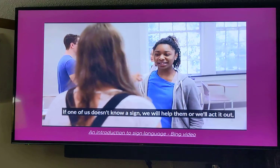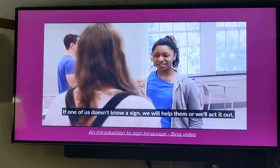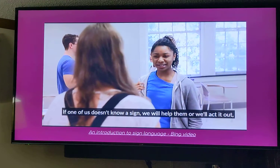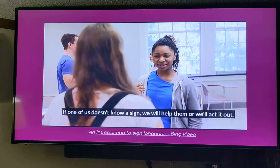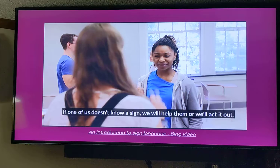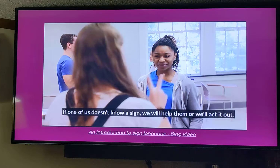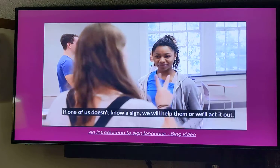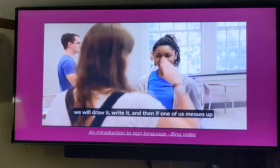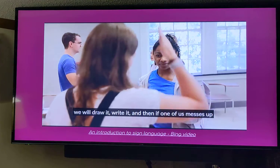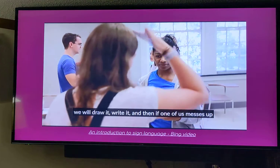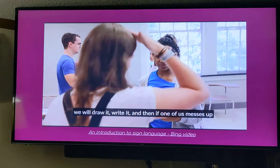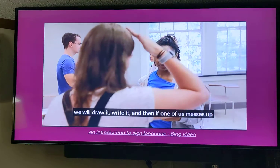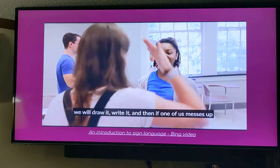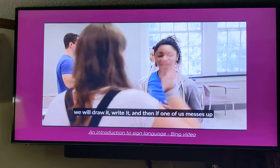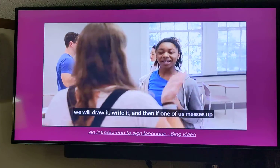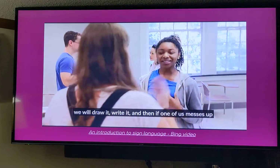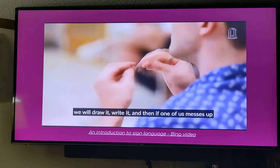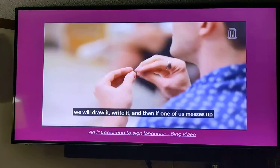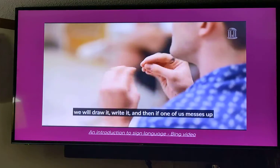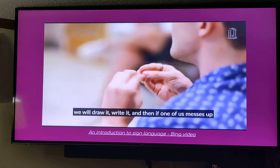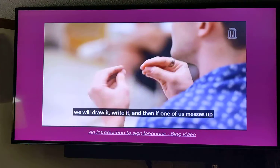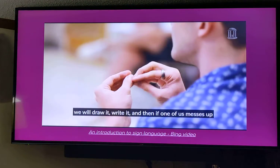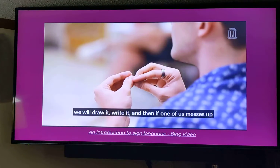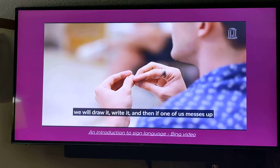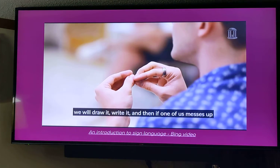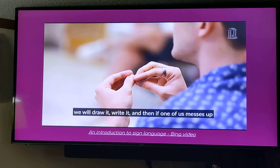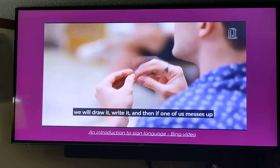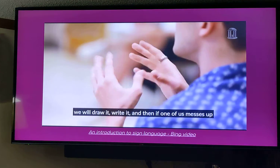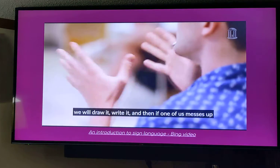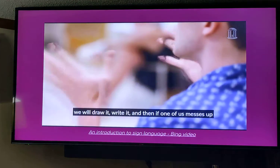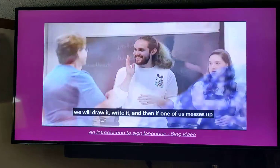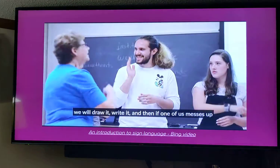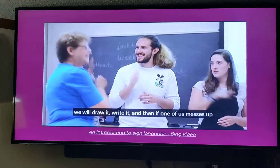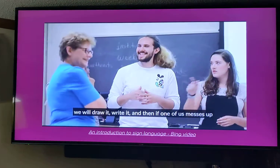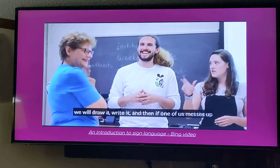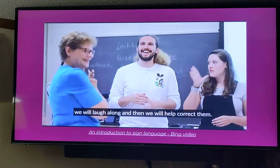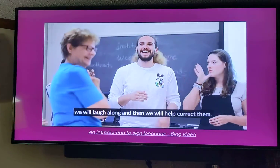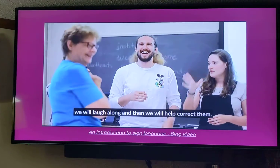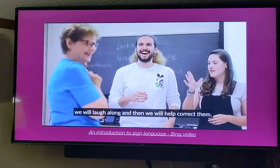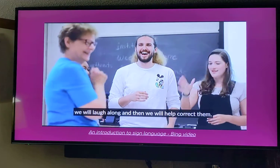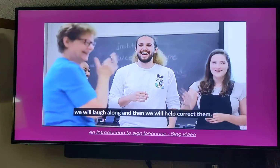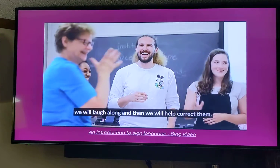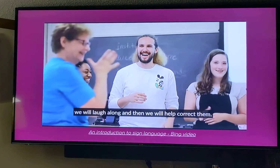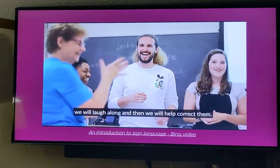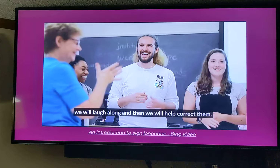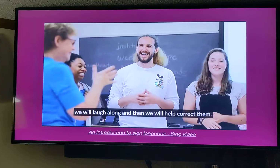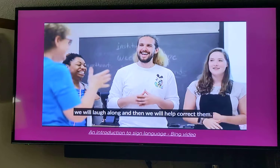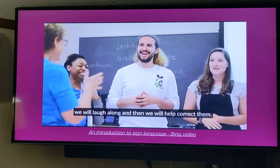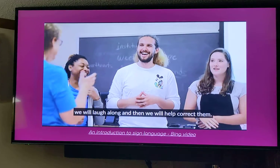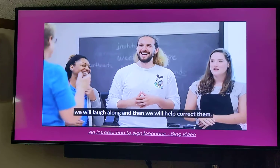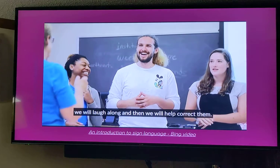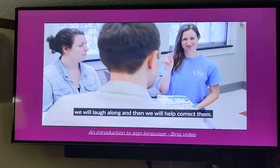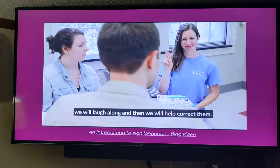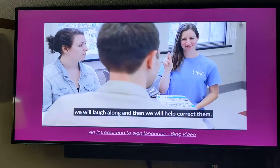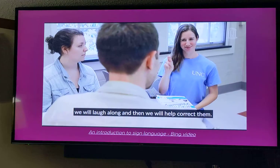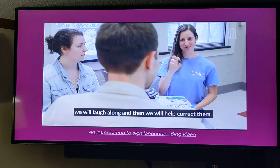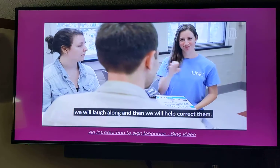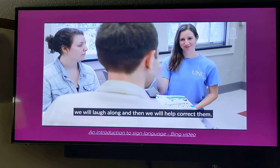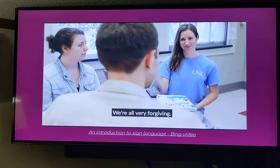it out. We will draw it, write it, and then if one of us messes up, we will laugh along and then we will help correct them. So we're all